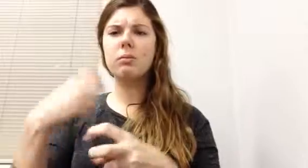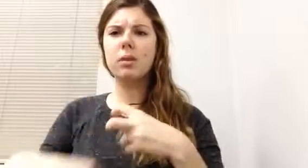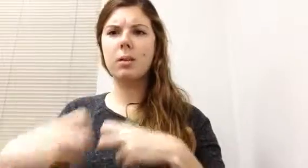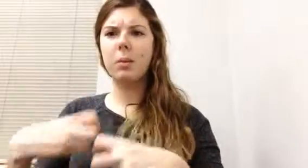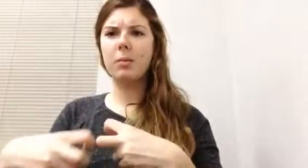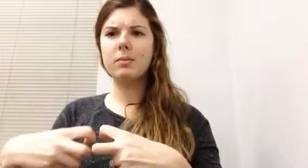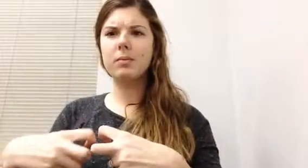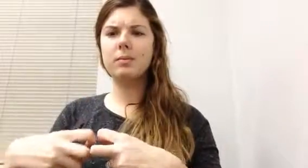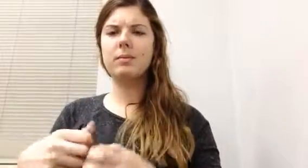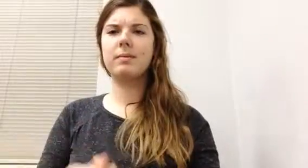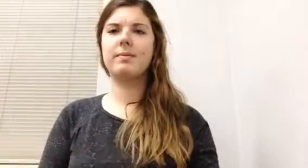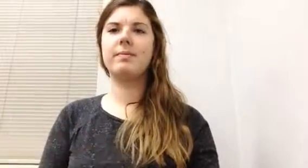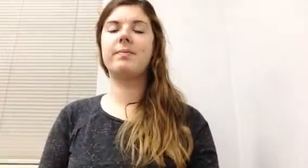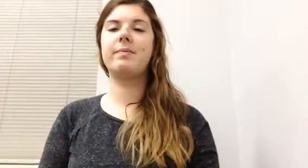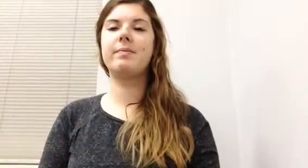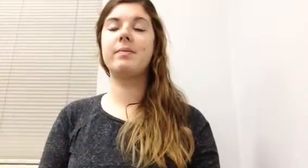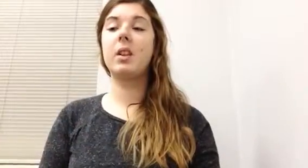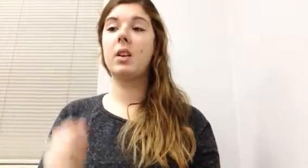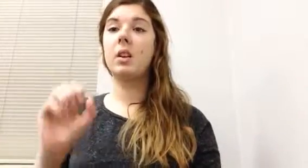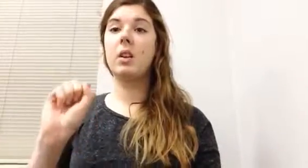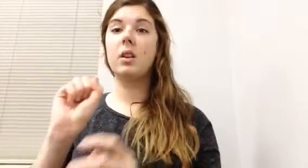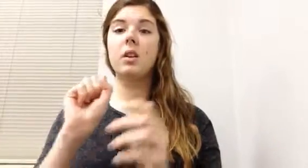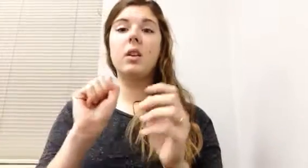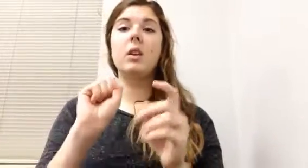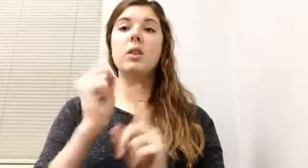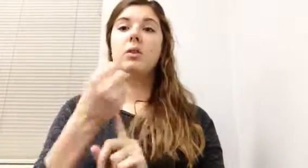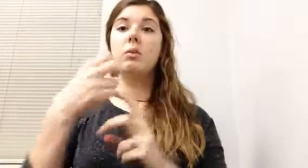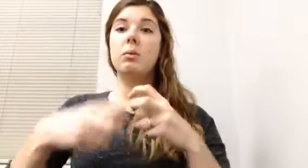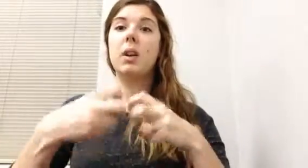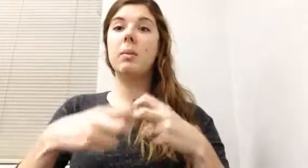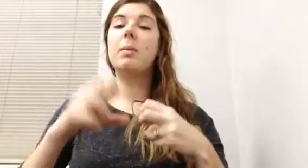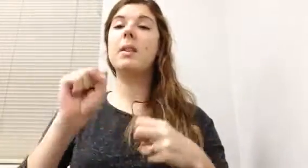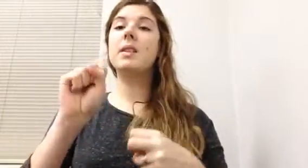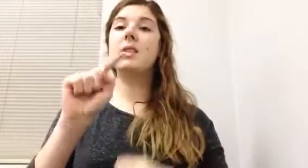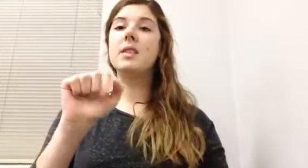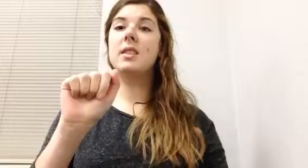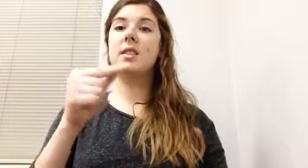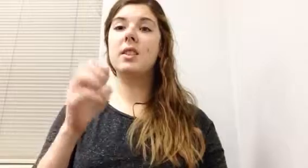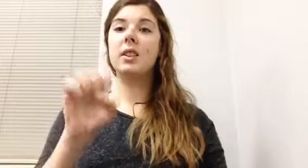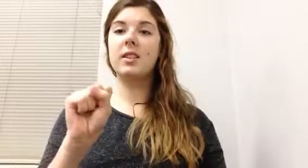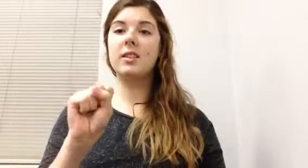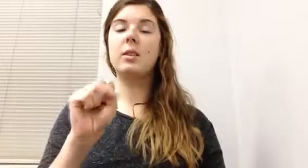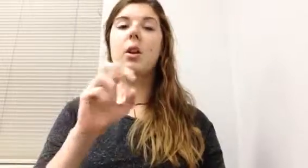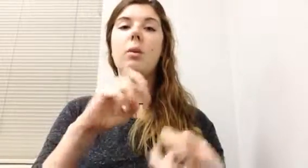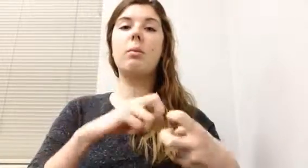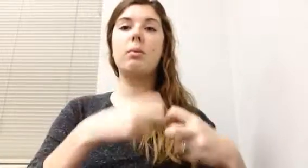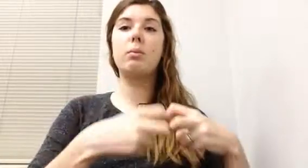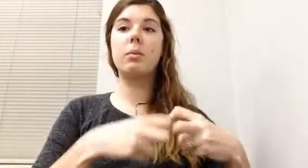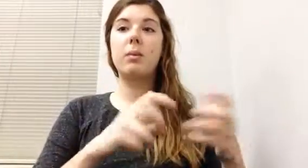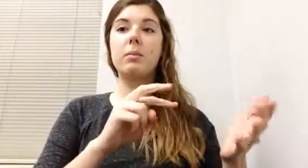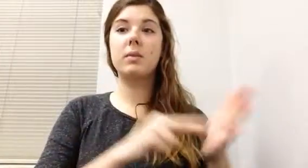have. Social problem stages, where you go from problem definition, the problem acquires some kind of